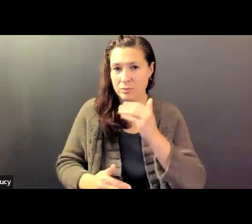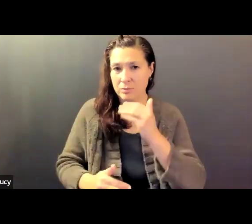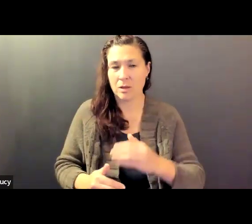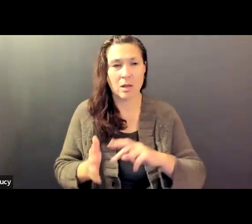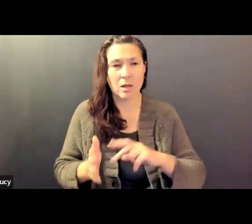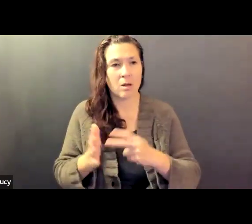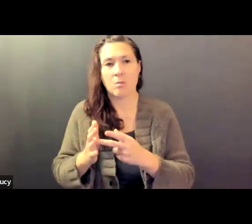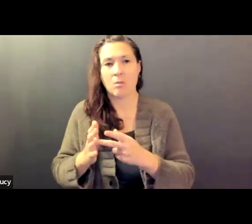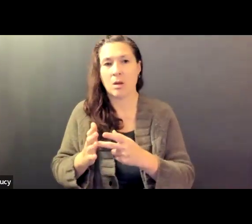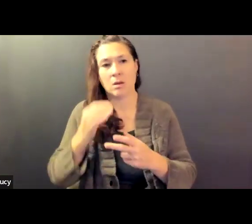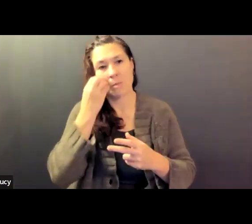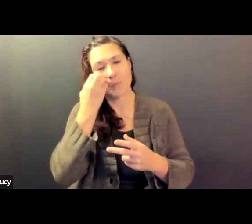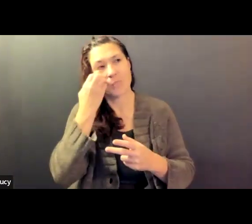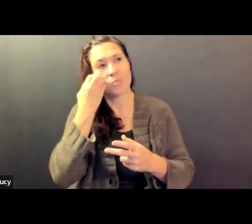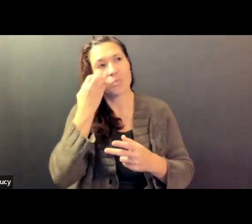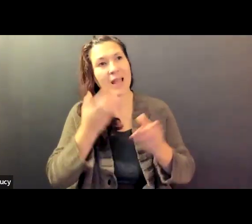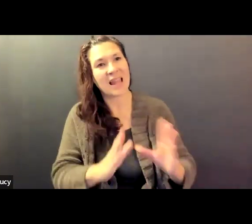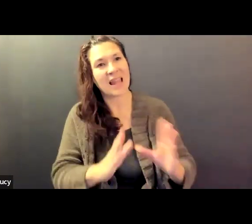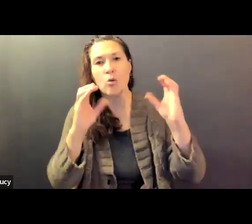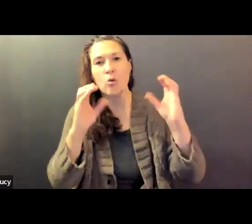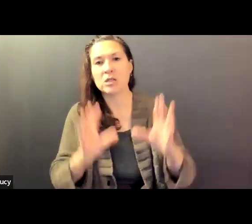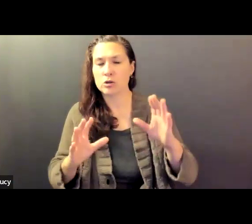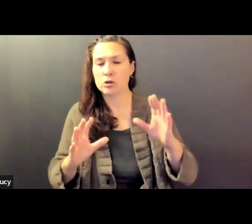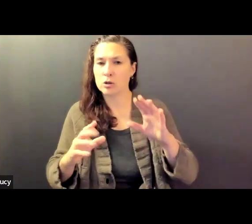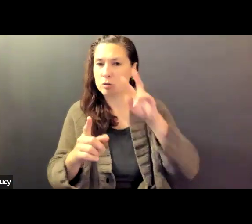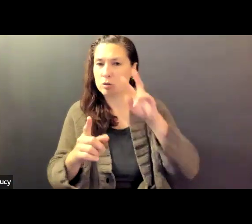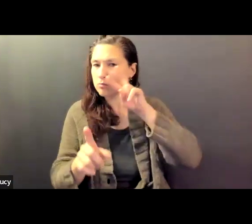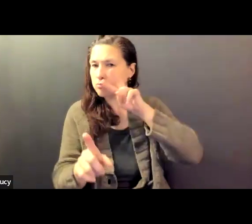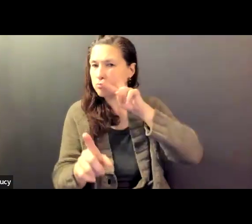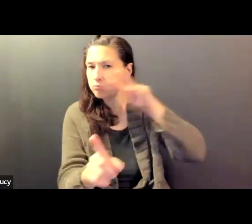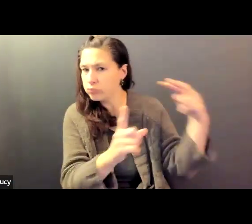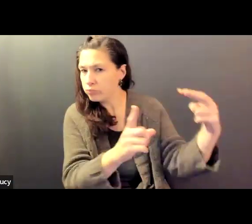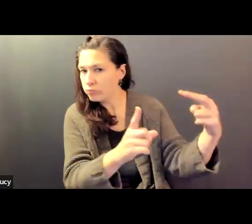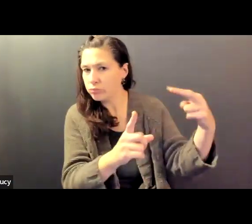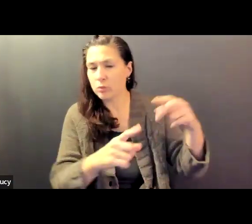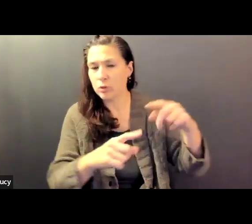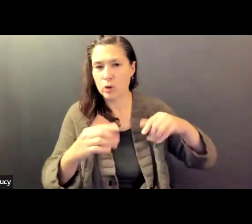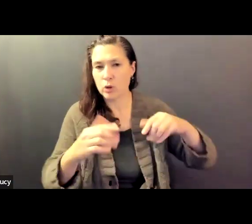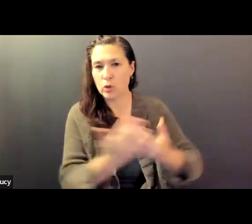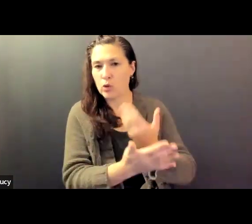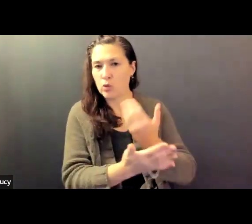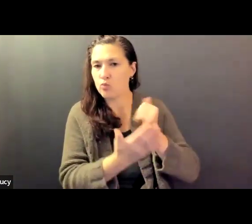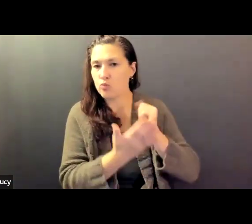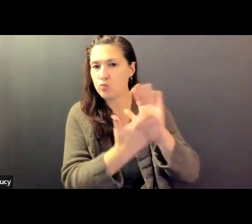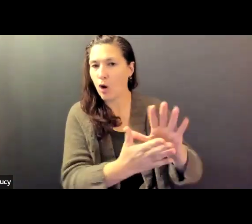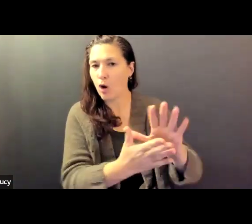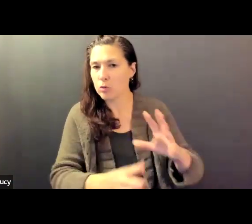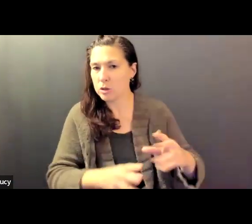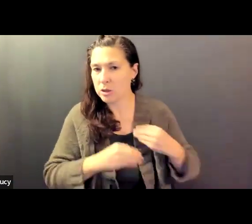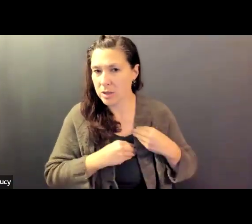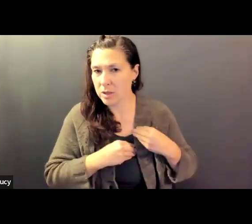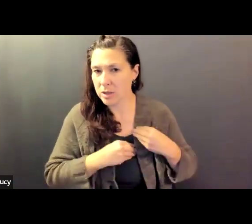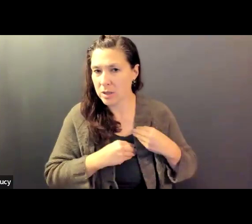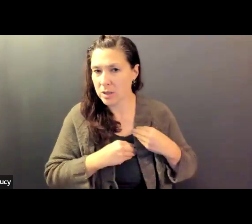for mindset change, adult, capacity building, and at the same time allow